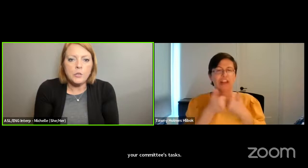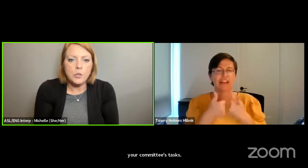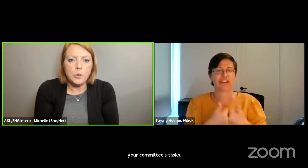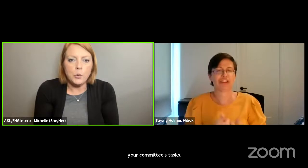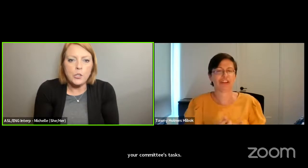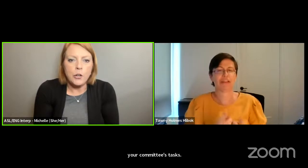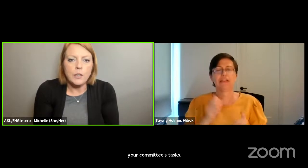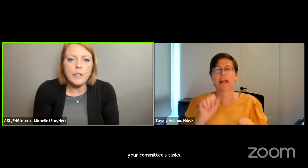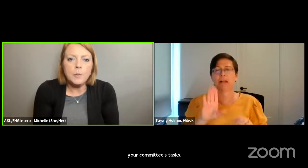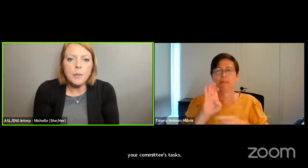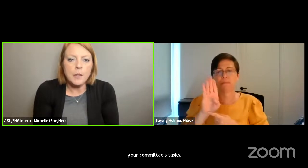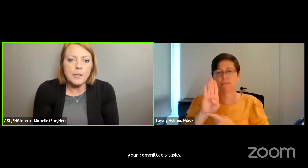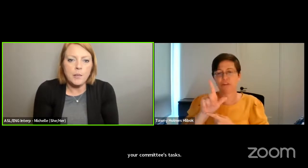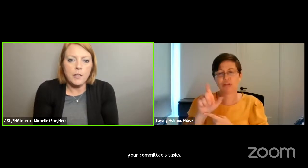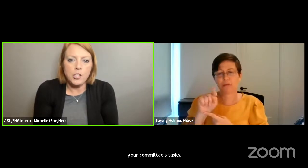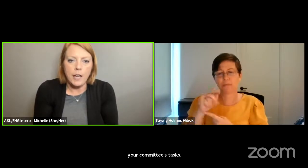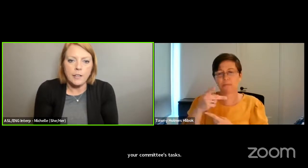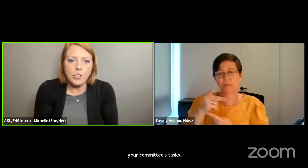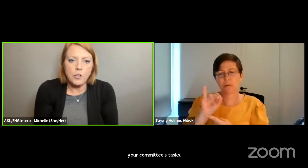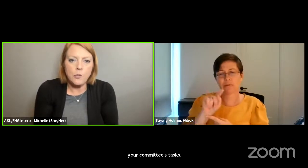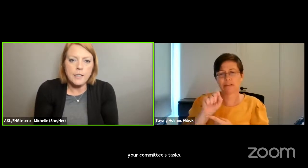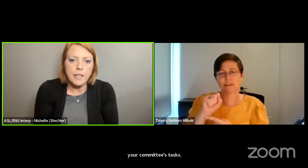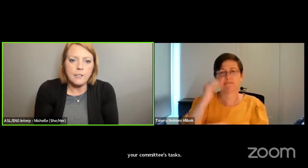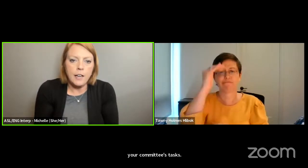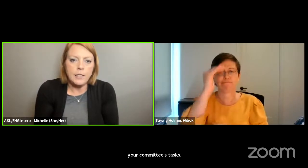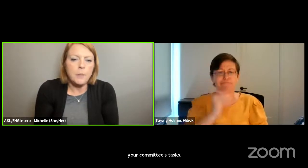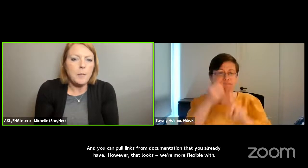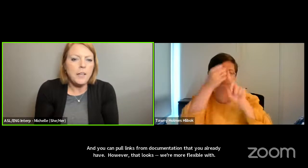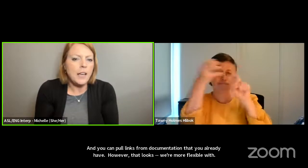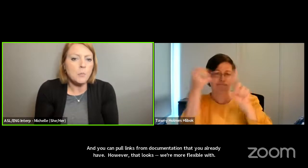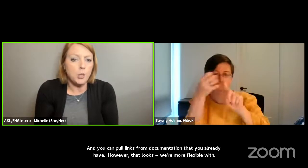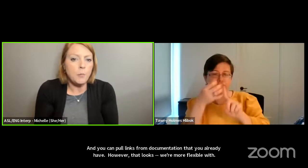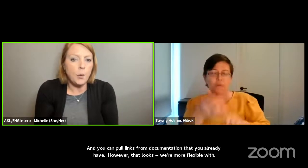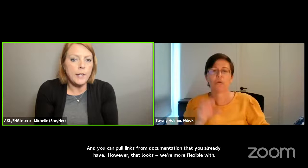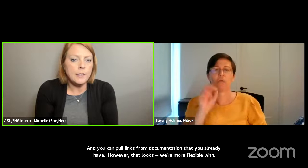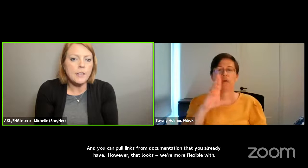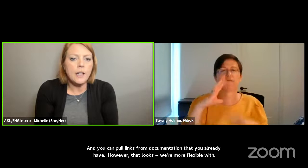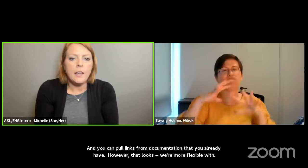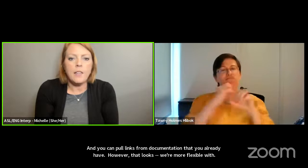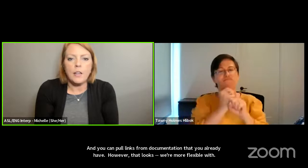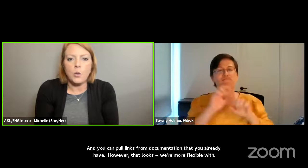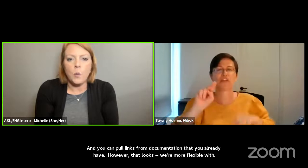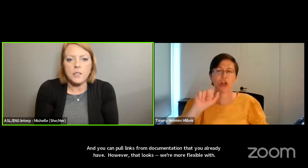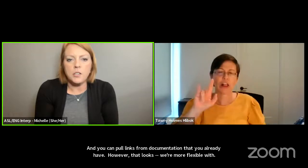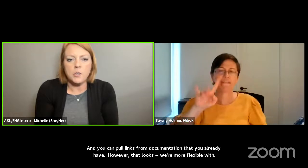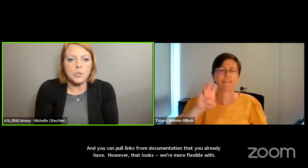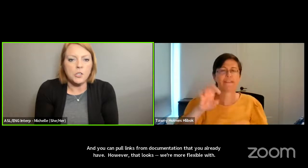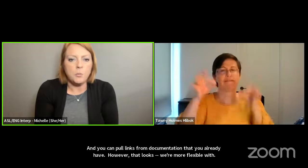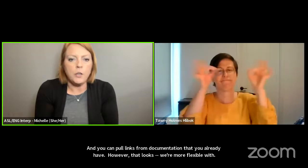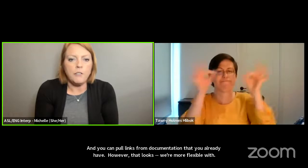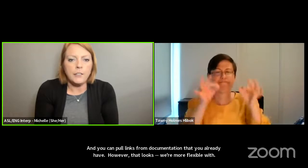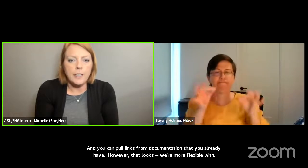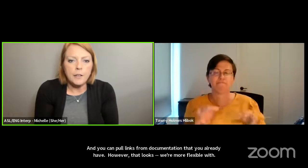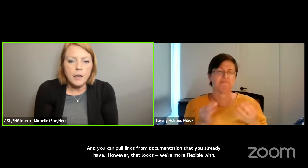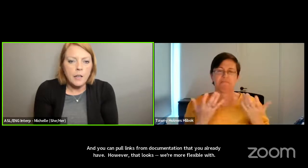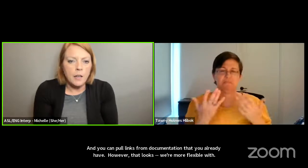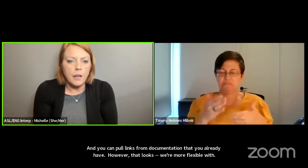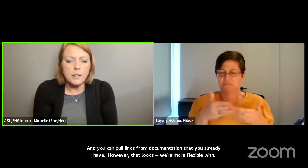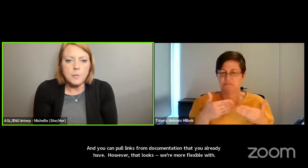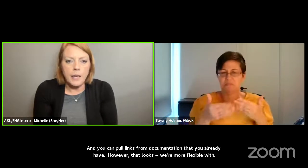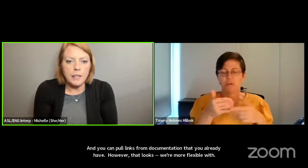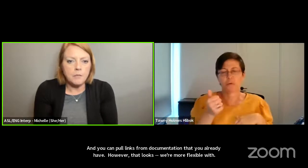you to share a little bit about some of the challenges you've identified, maybe as bullet points that you want to just